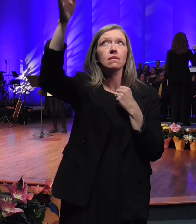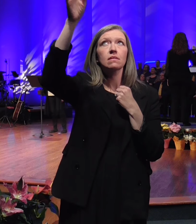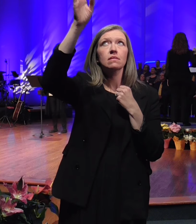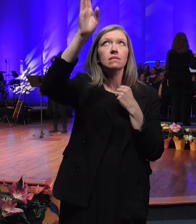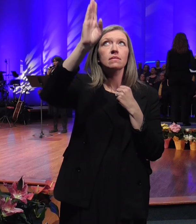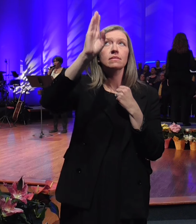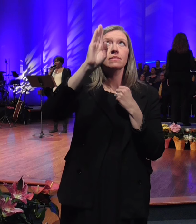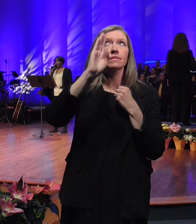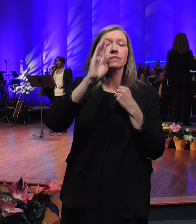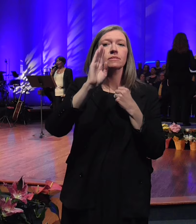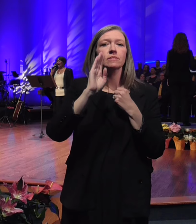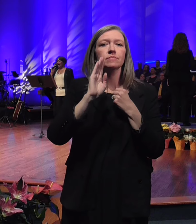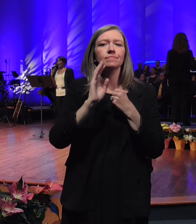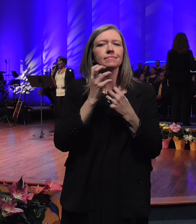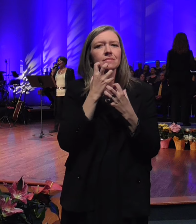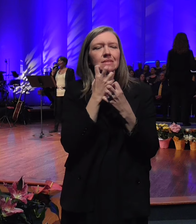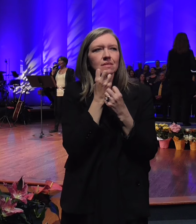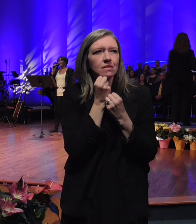God, dear